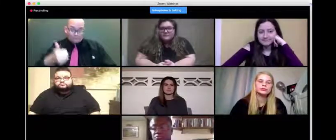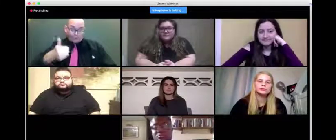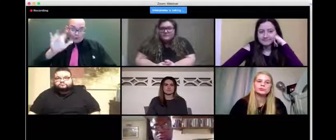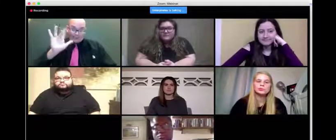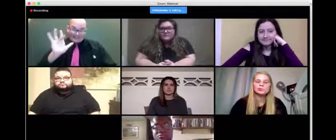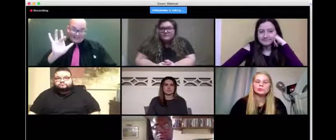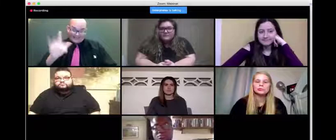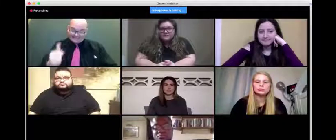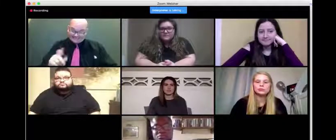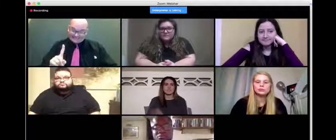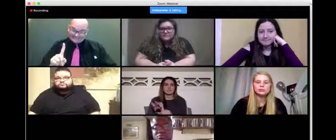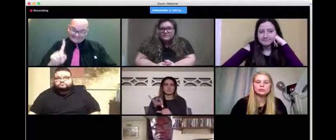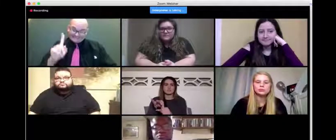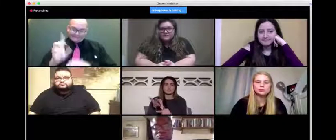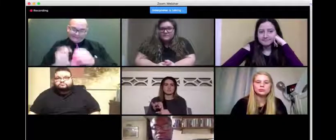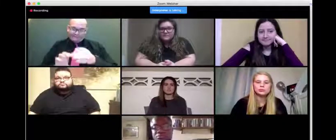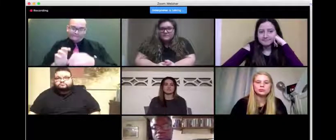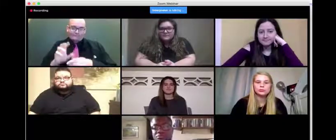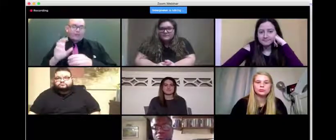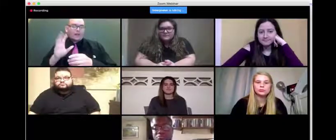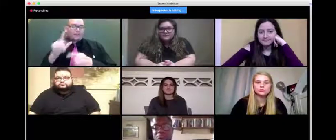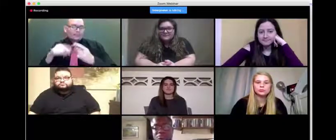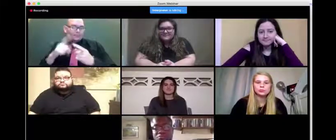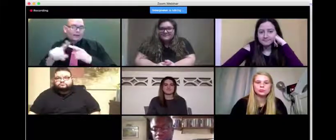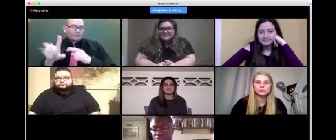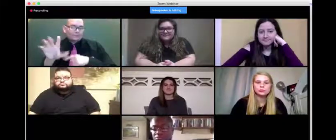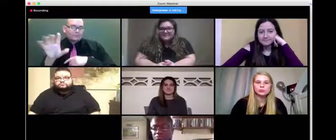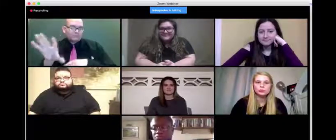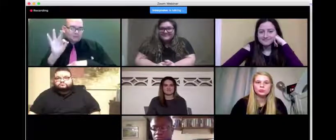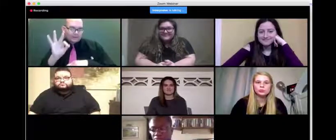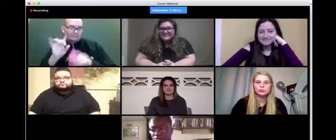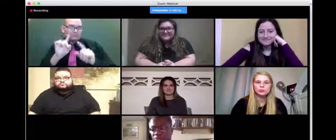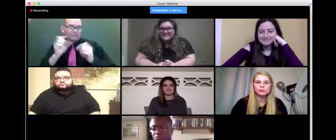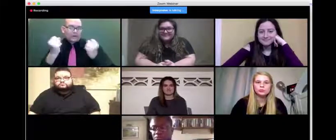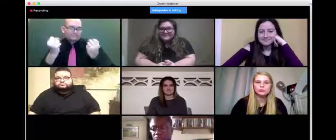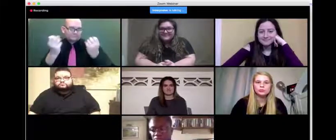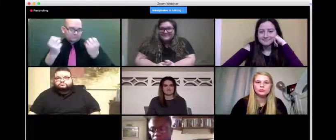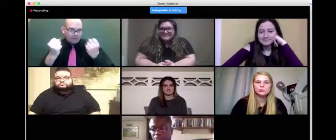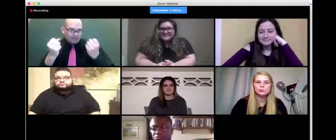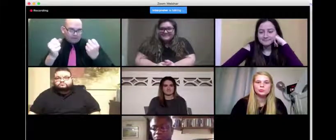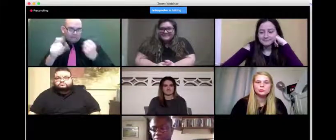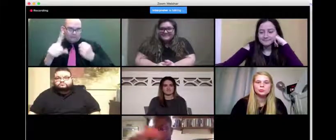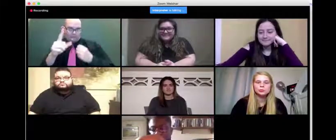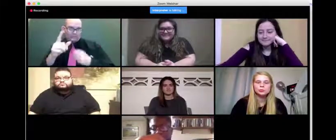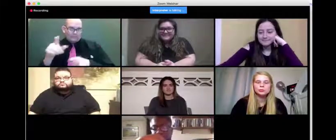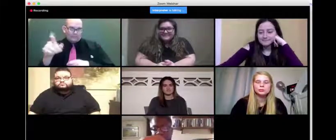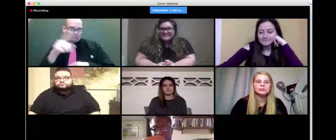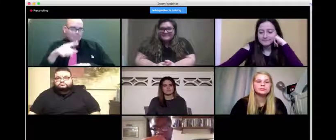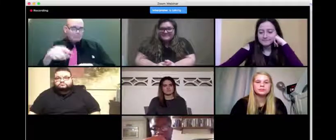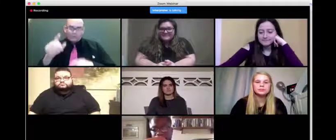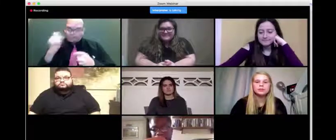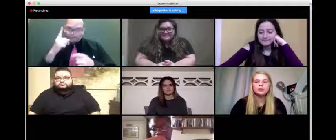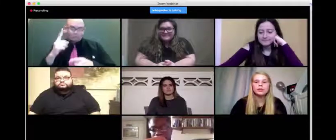questions. And then we have interpreters who will sign it. We're not going to go just around, but just,